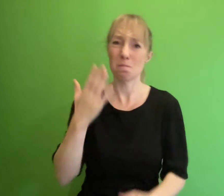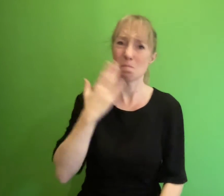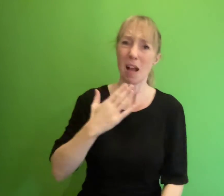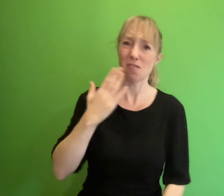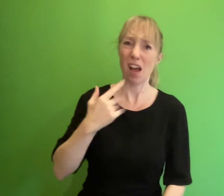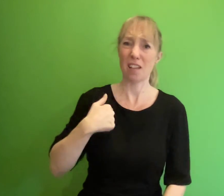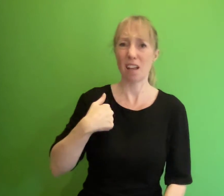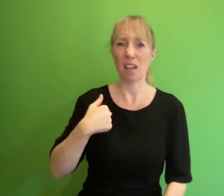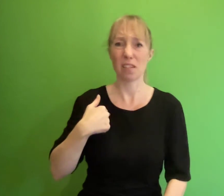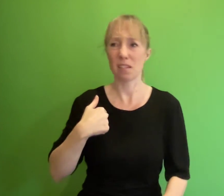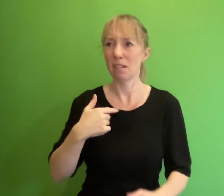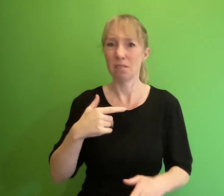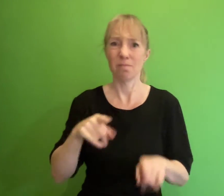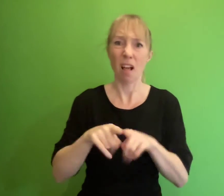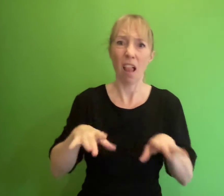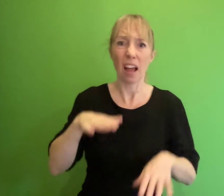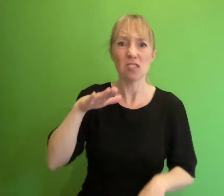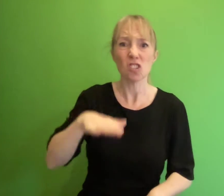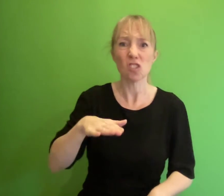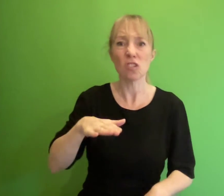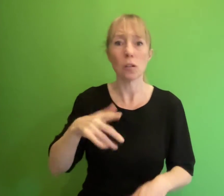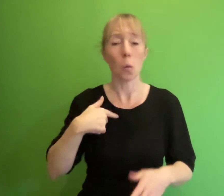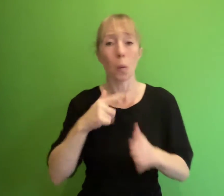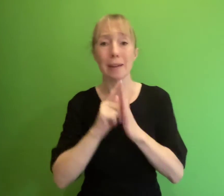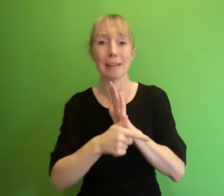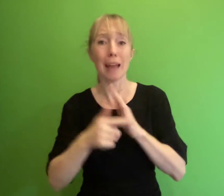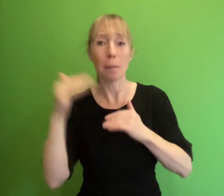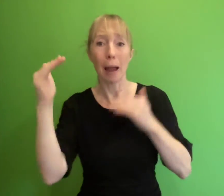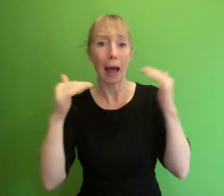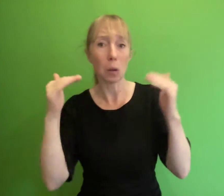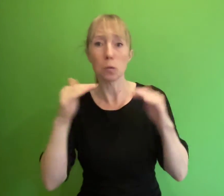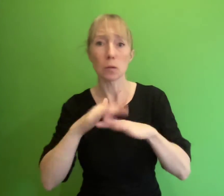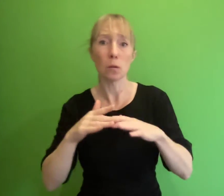disabled adults, not helpless babies. Writers Survey Respondent.